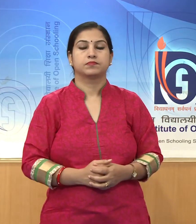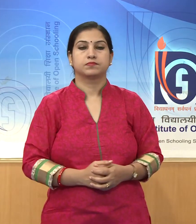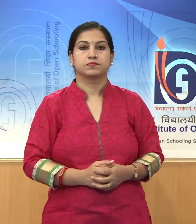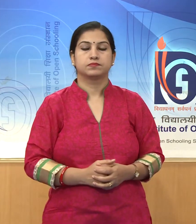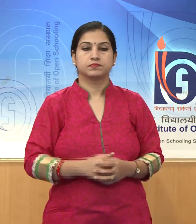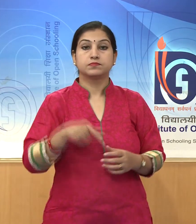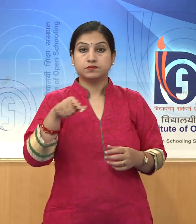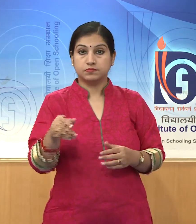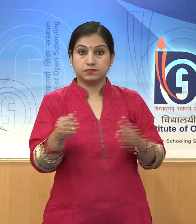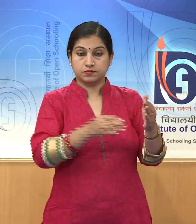Nirod Majumdar,